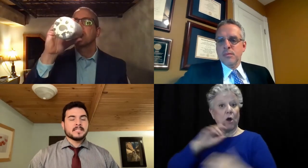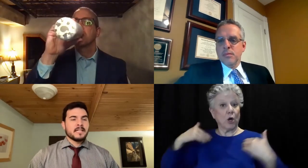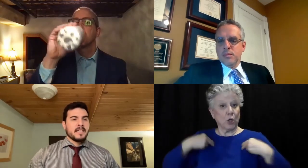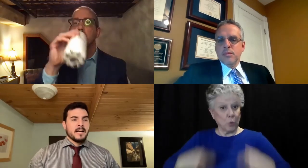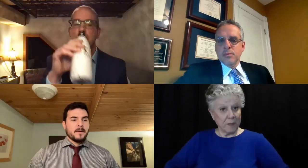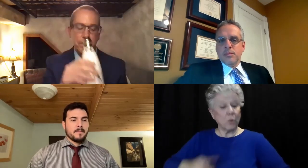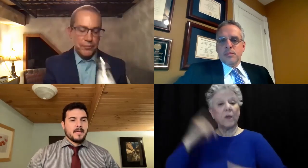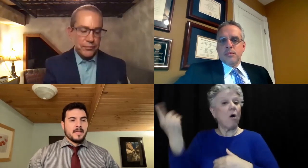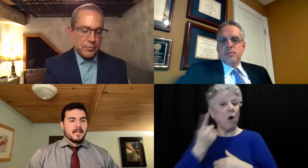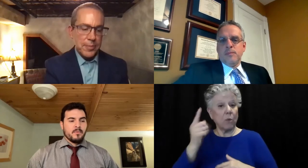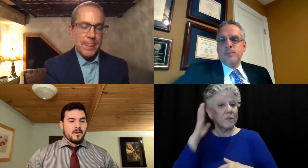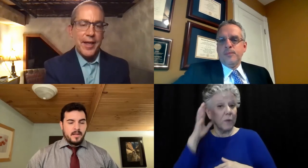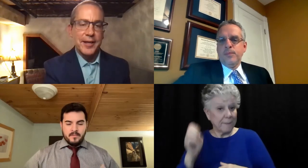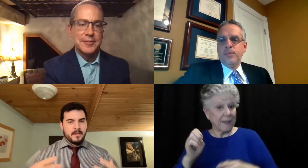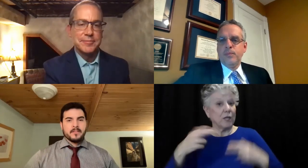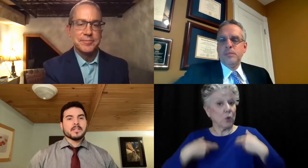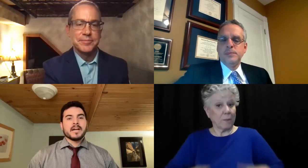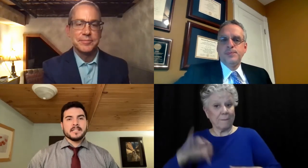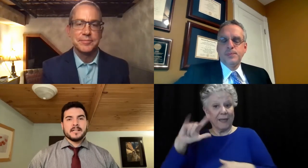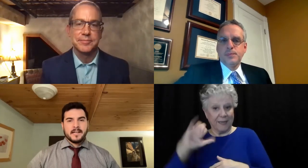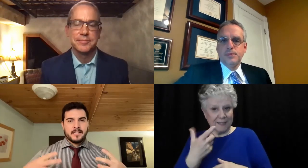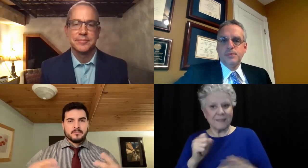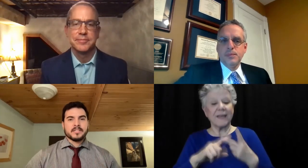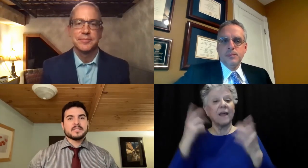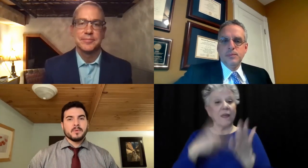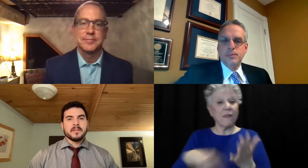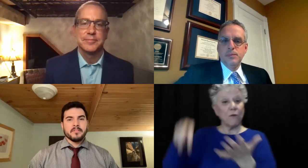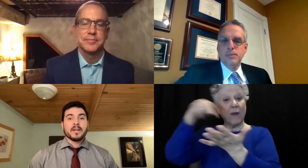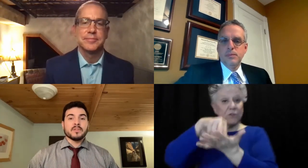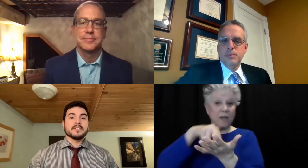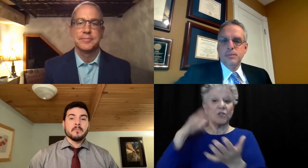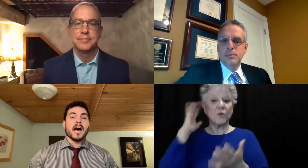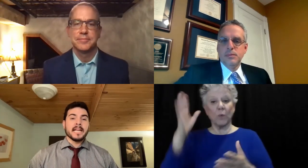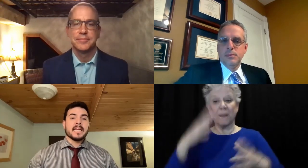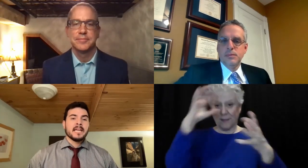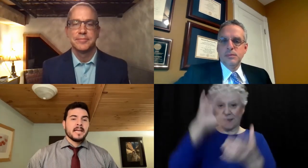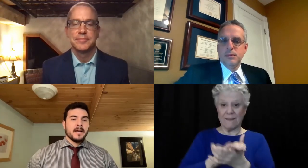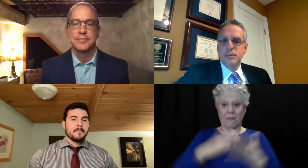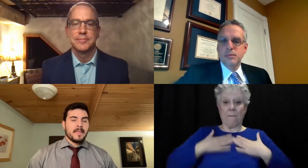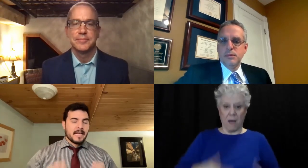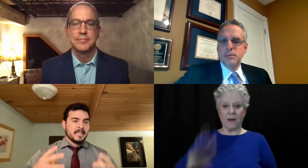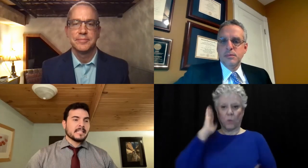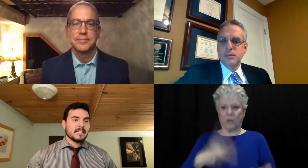human beings. Even in the resurrection, it's a resurrection. We believe in the resurrection of the body.